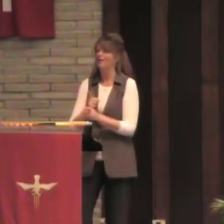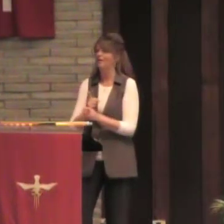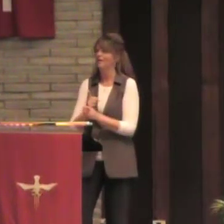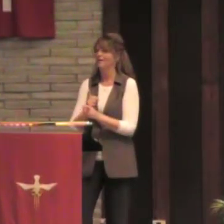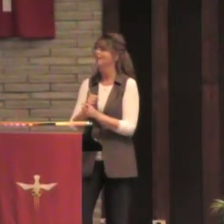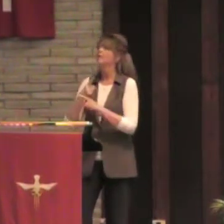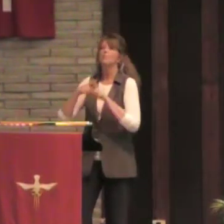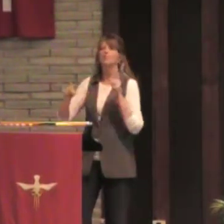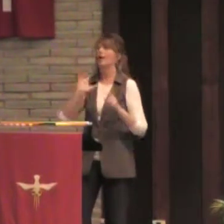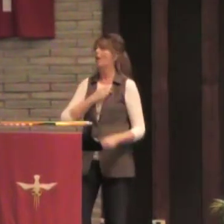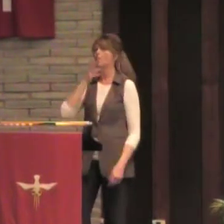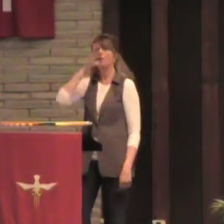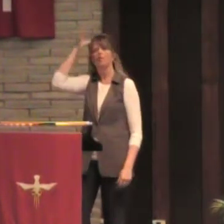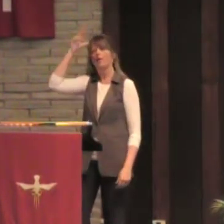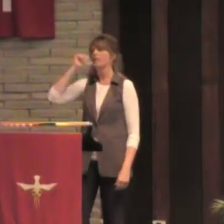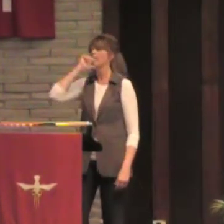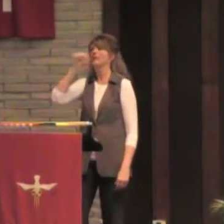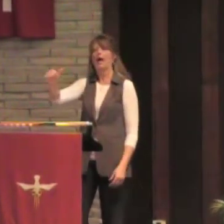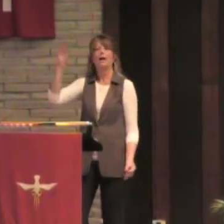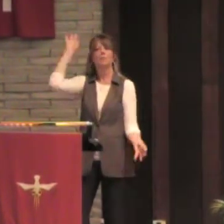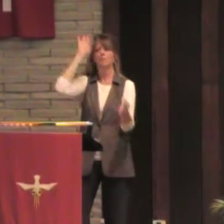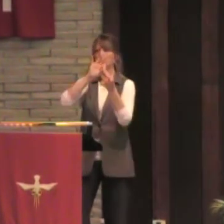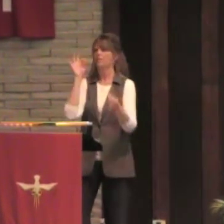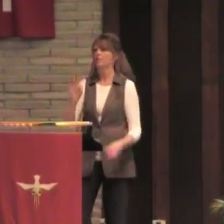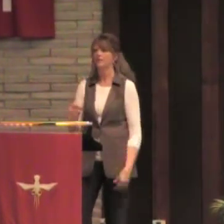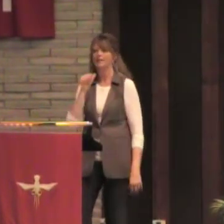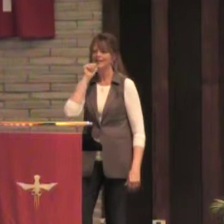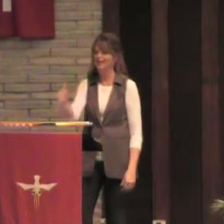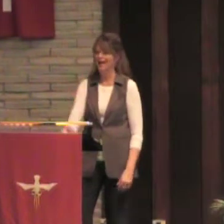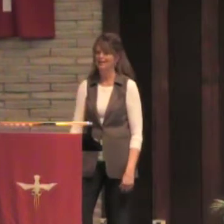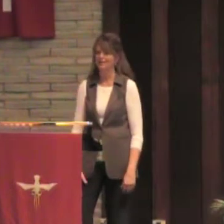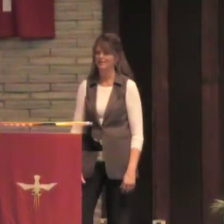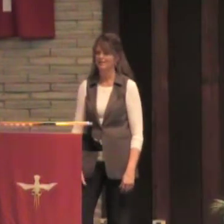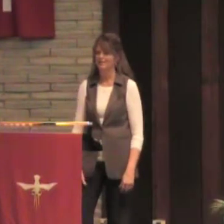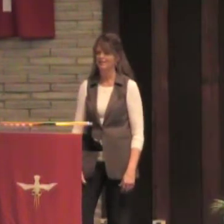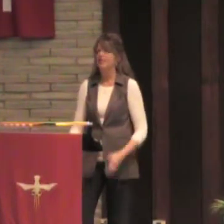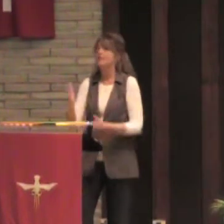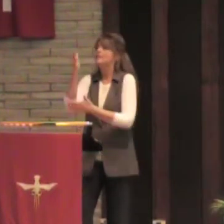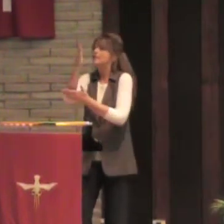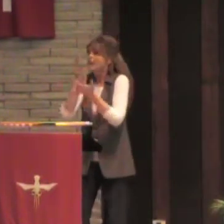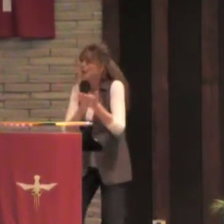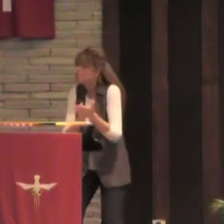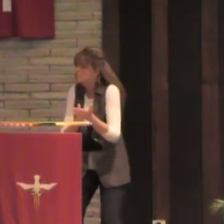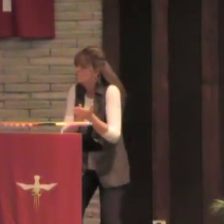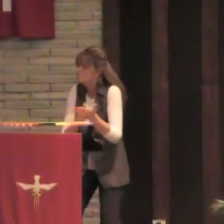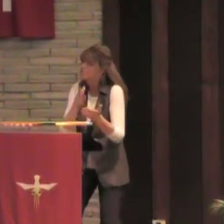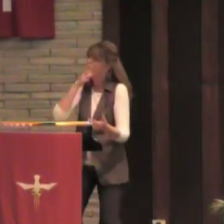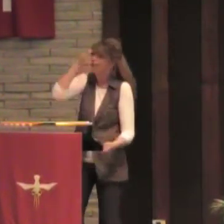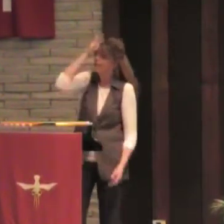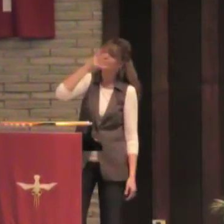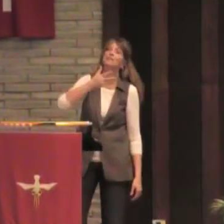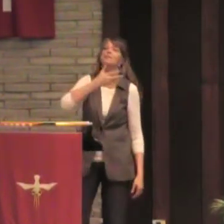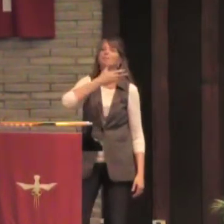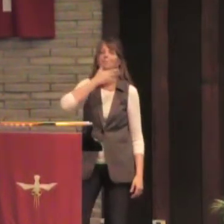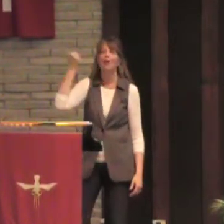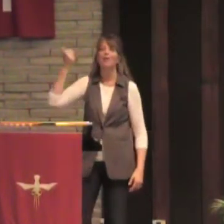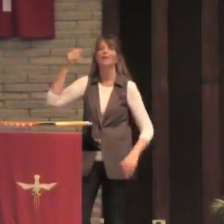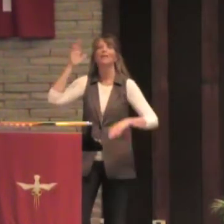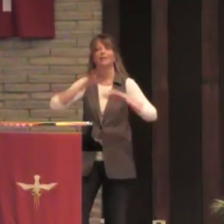and did absolutely everything right, but our parents are not perfect. They're not. Some parents